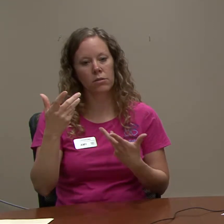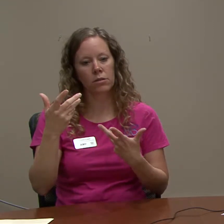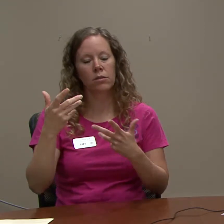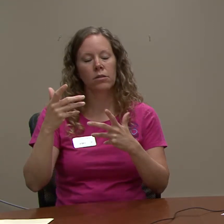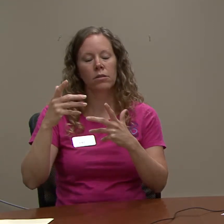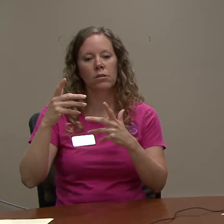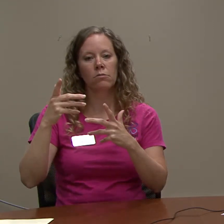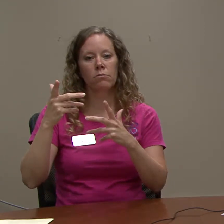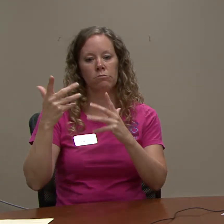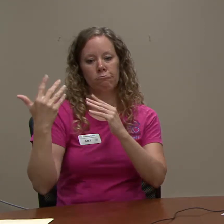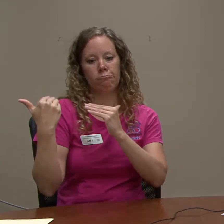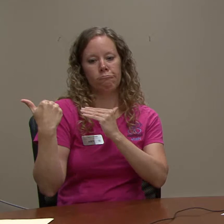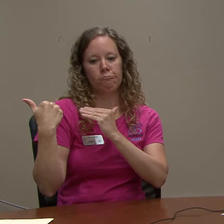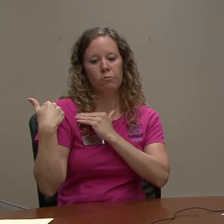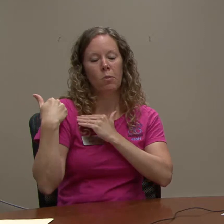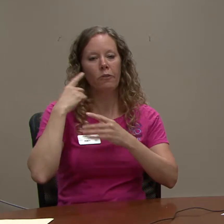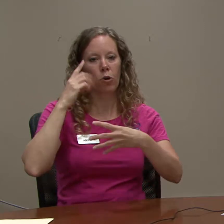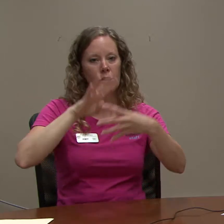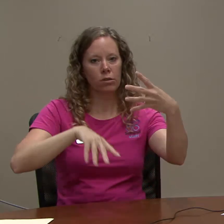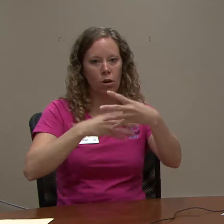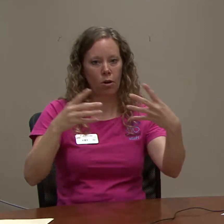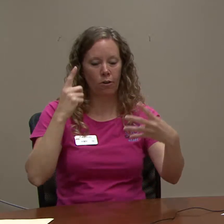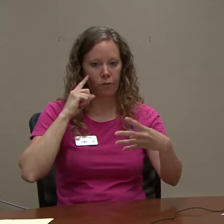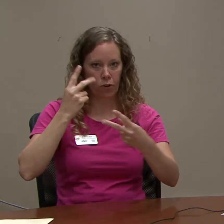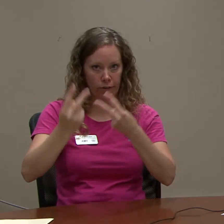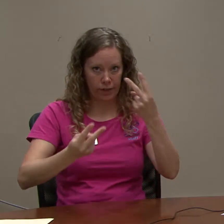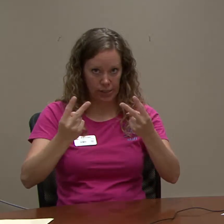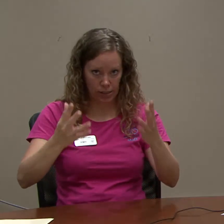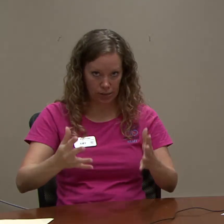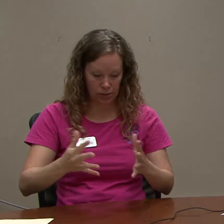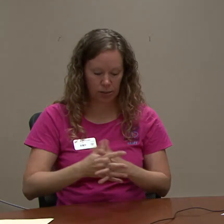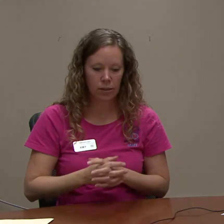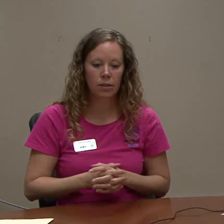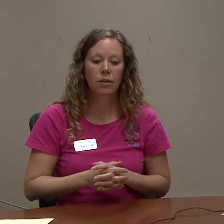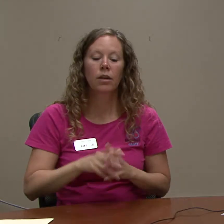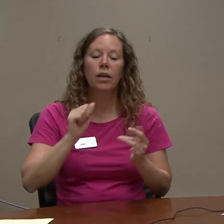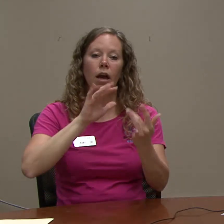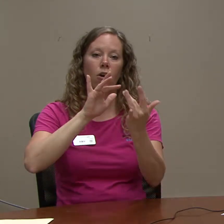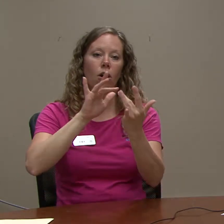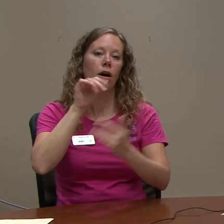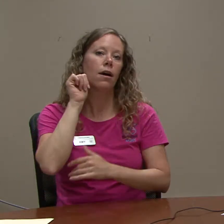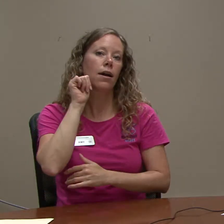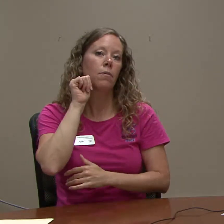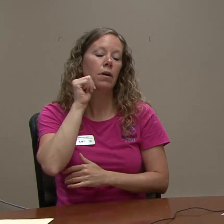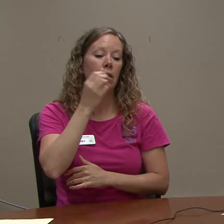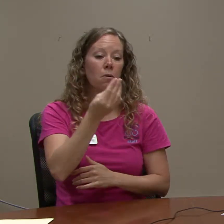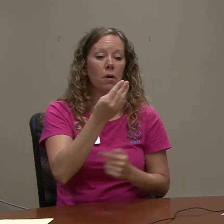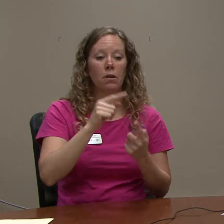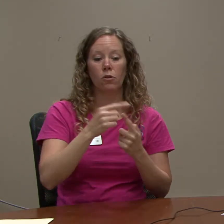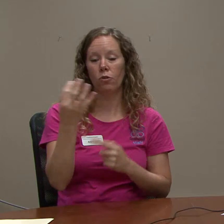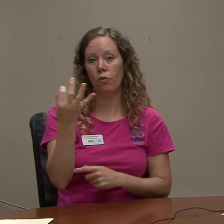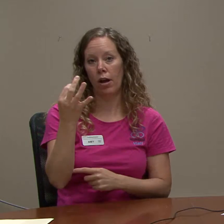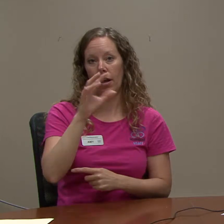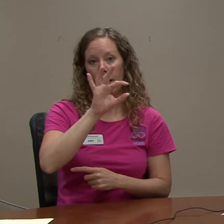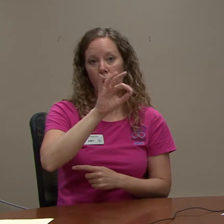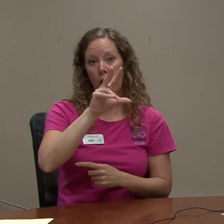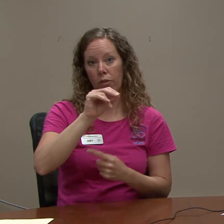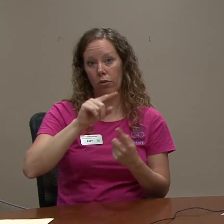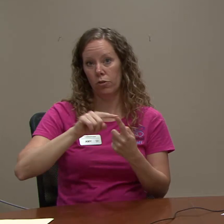she's now referred to as the scheduler. Amy may be contacted Monday to Friday, 9:30 to